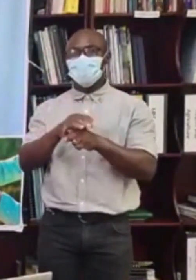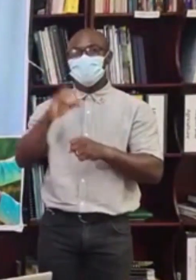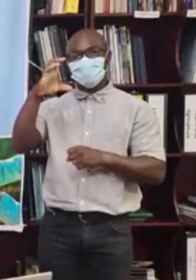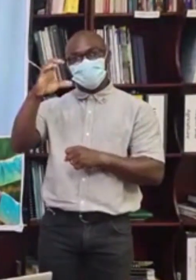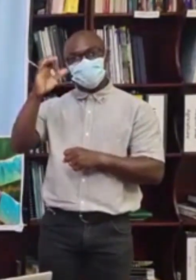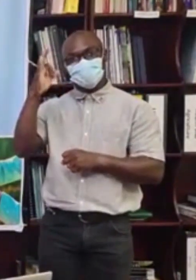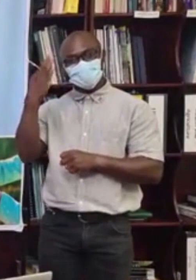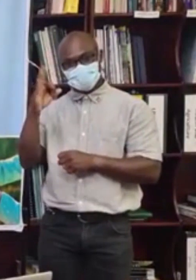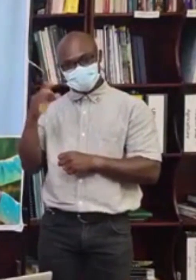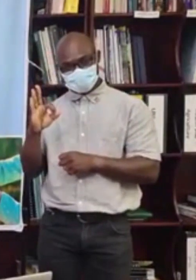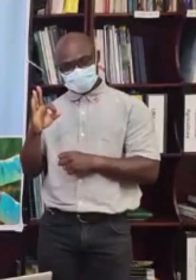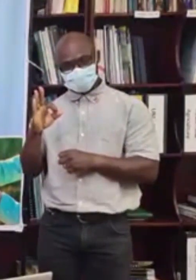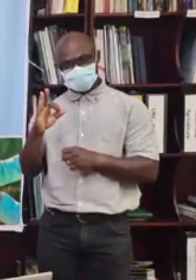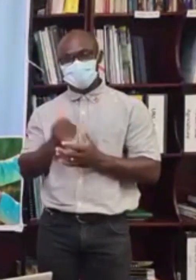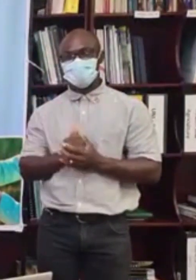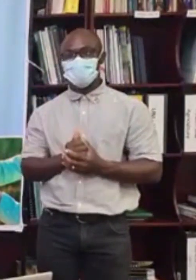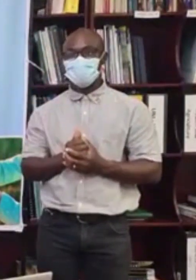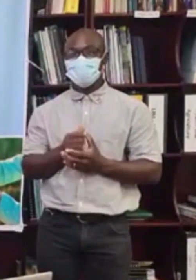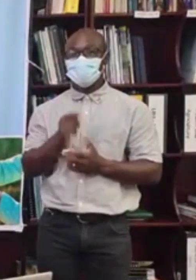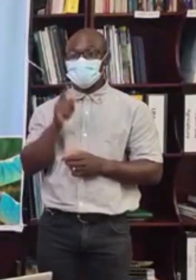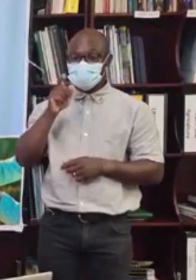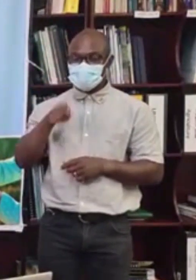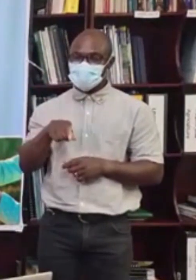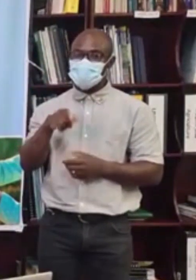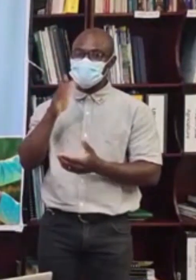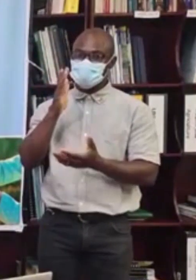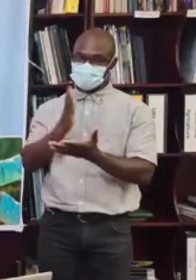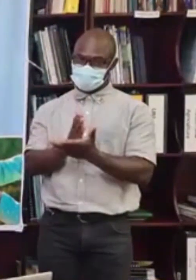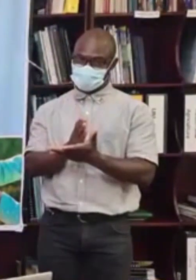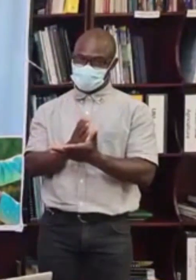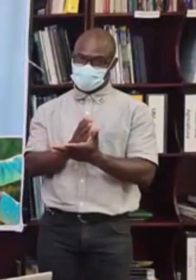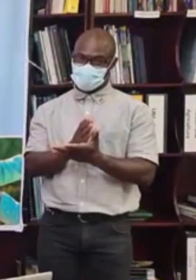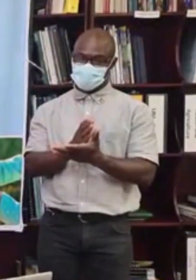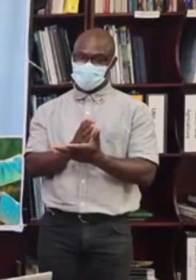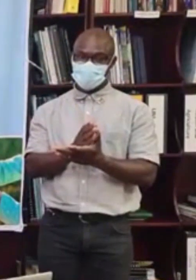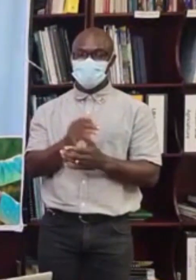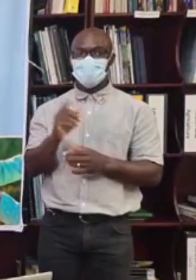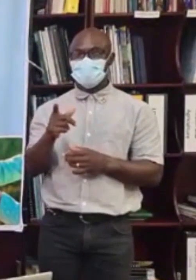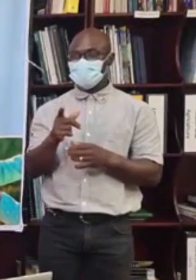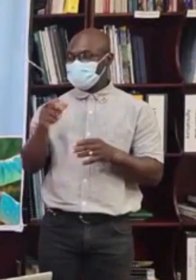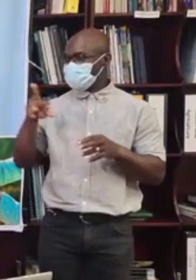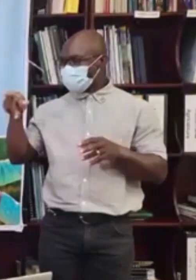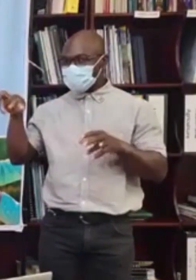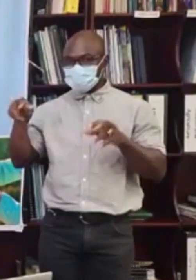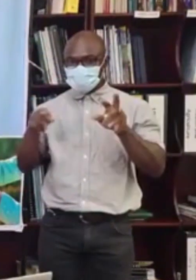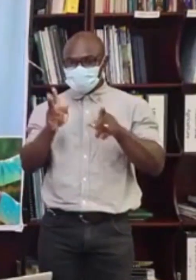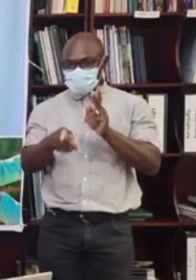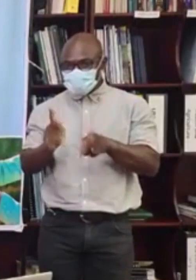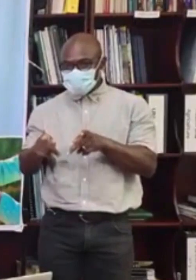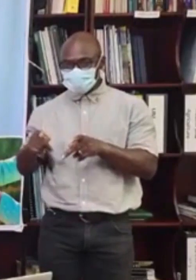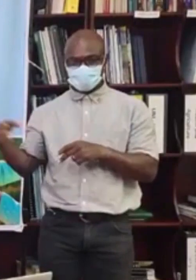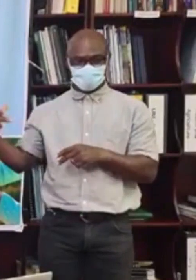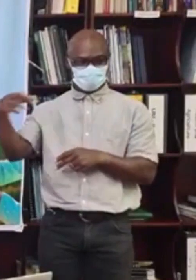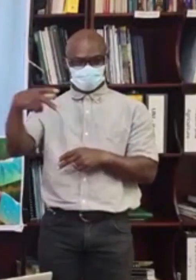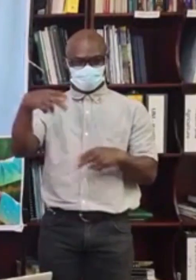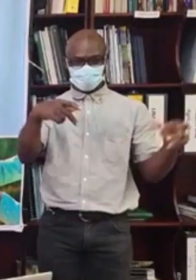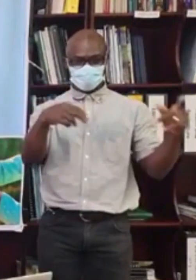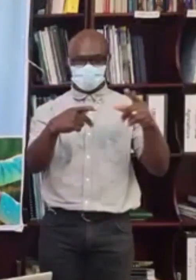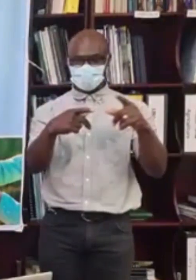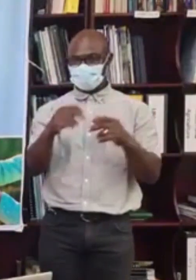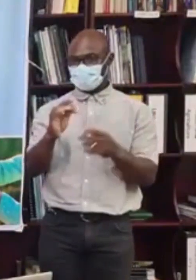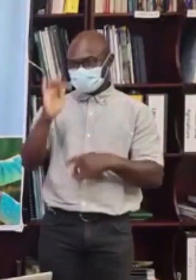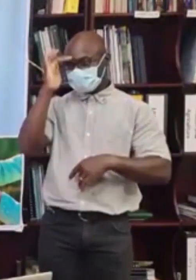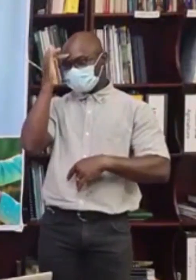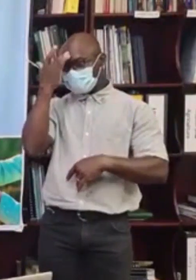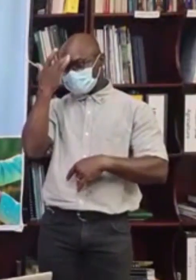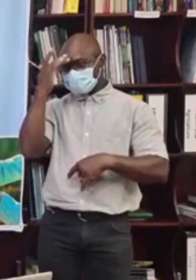you are still breaching the protocols and behaving as if you are immune to the disease. Let